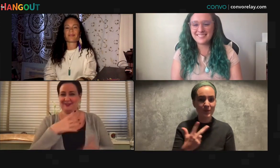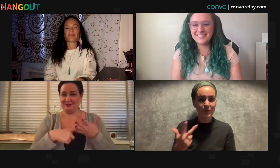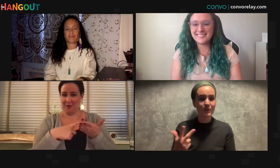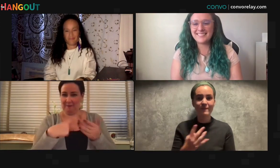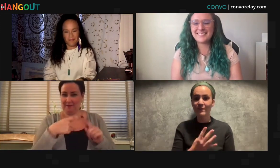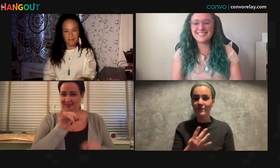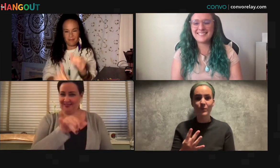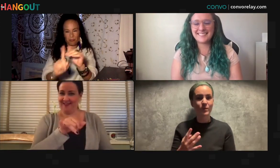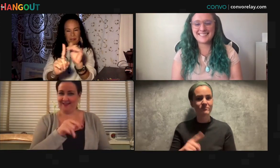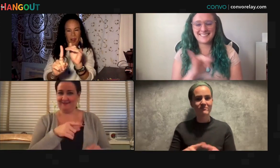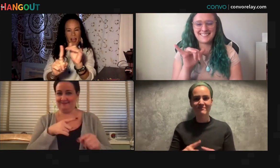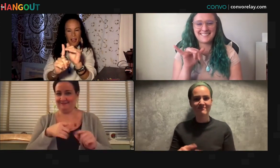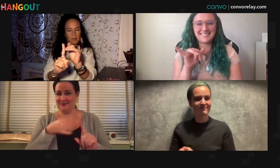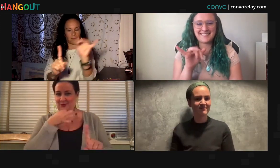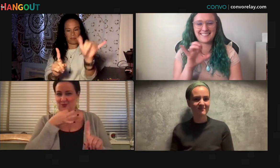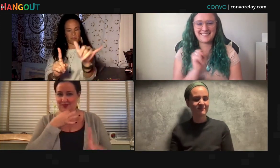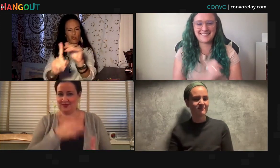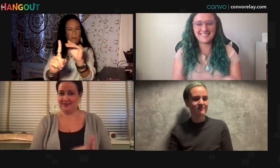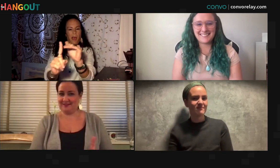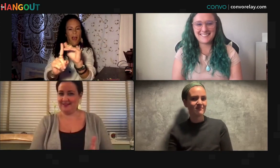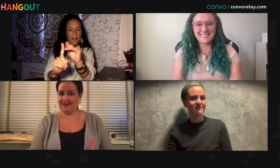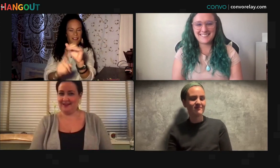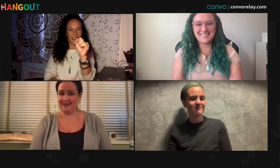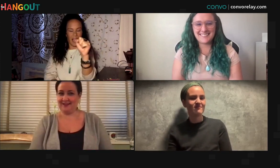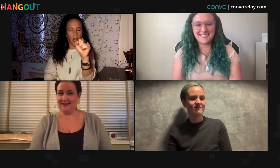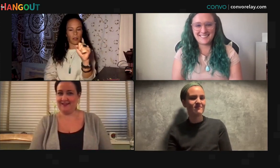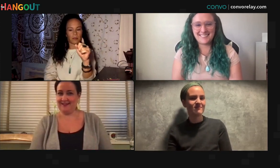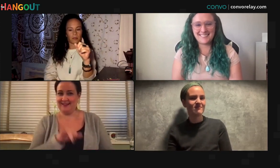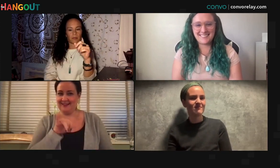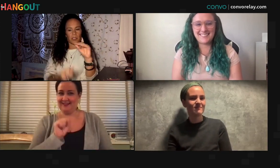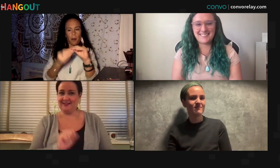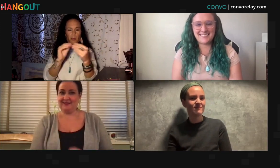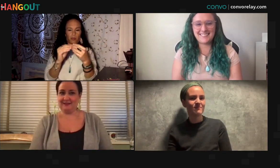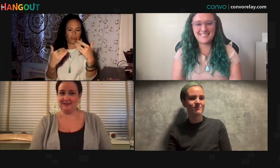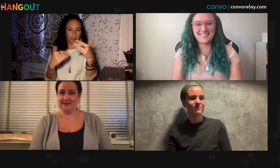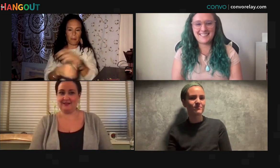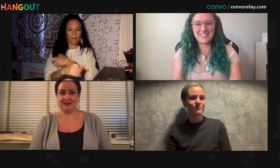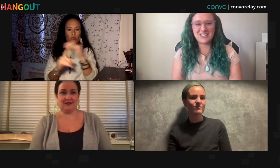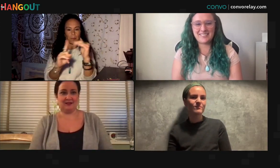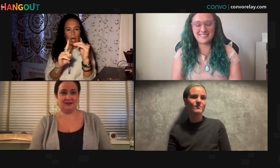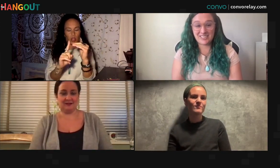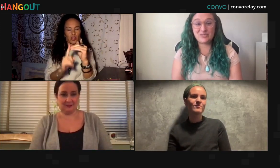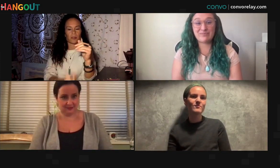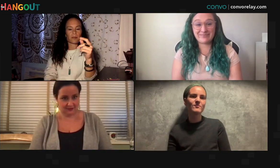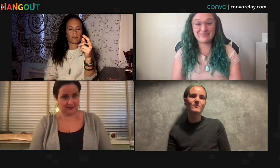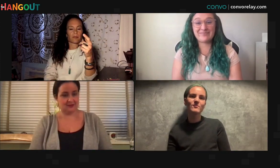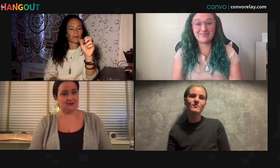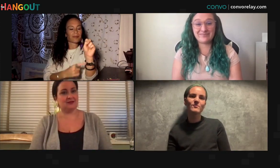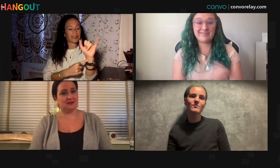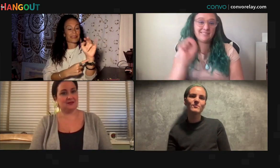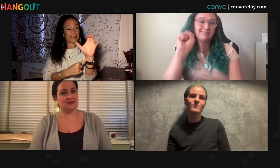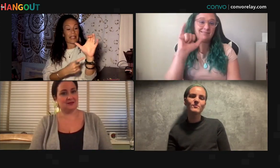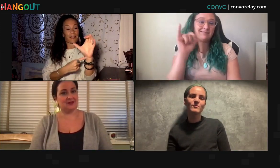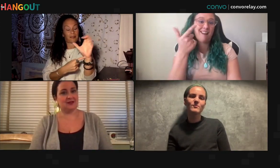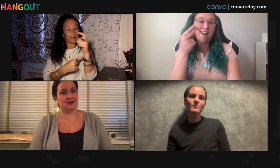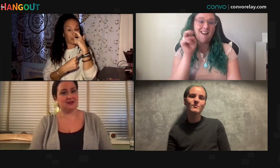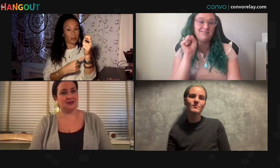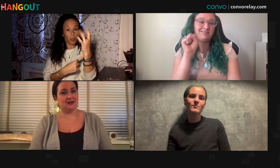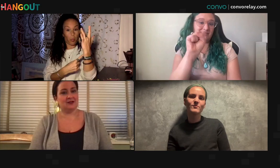11, always. And I definitely want to talk about that. Let's talk about that soon. Okay. Yeah, Stephanie here. Those are powerful reminders. Those